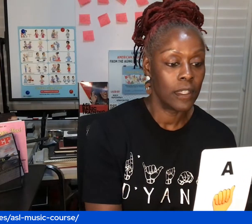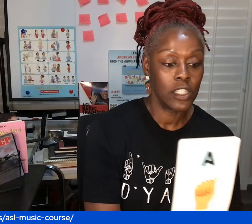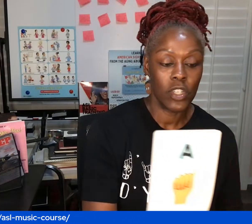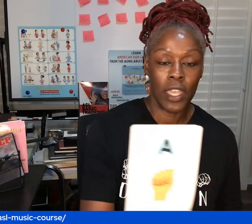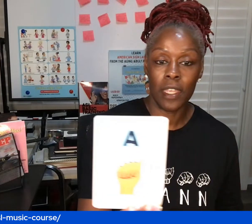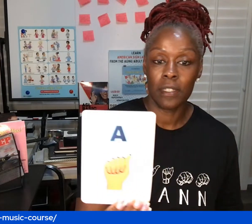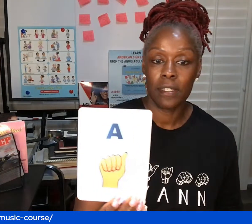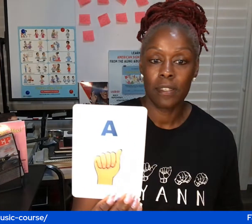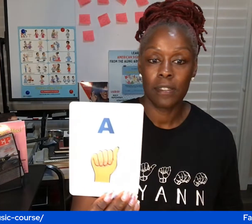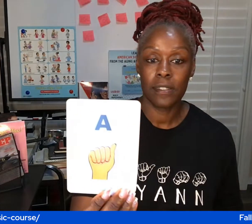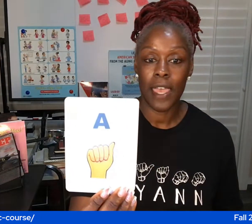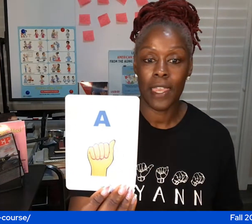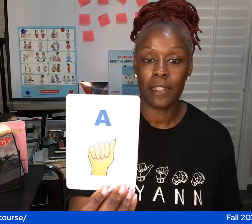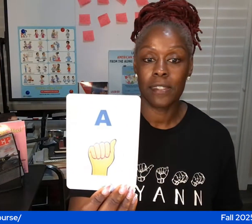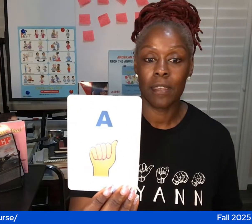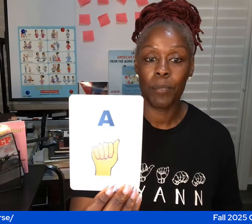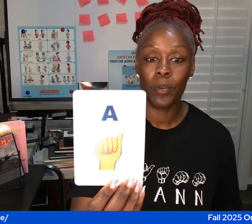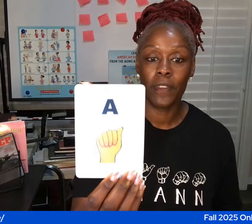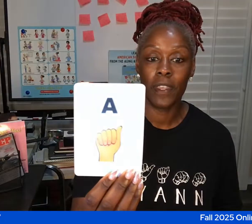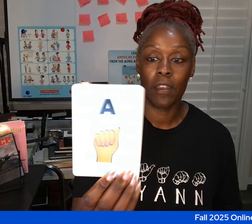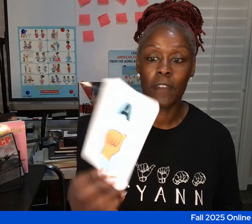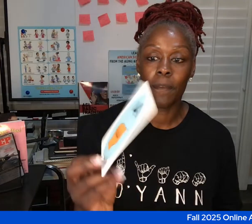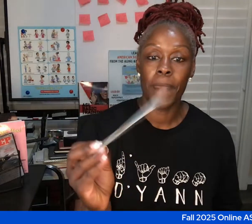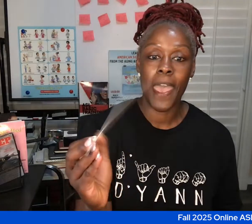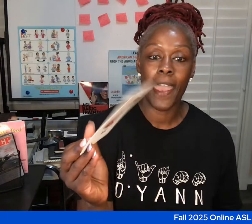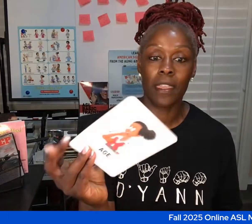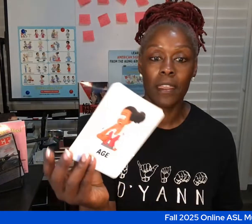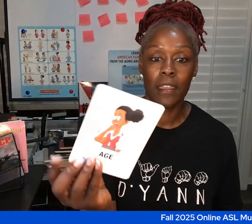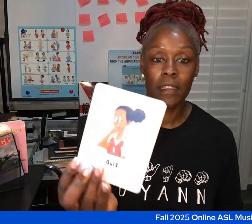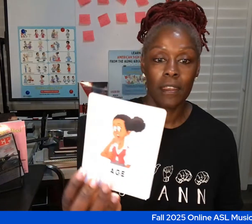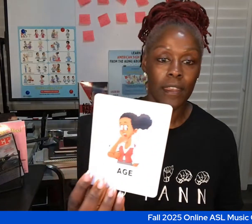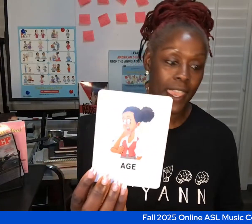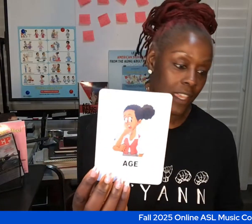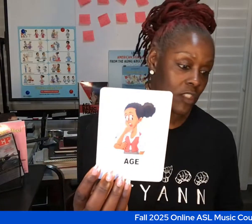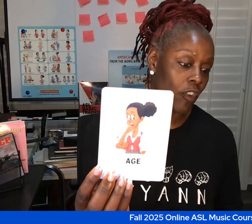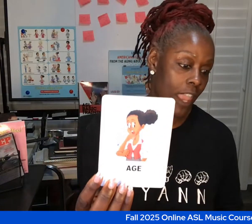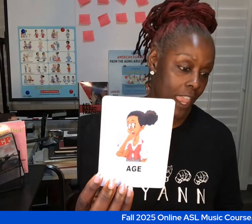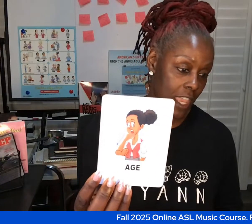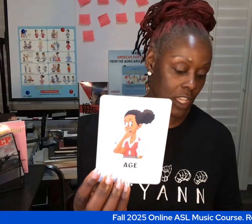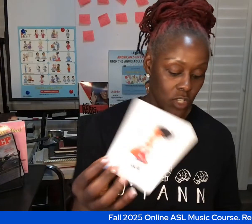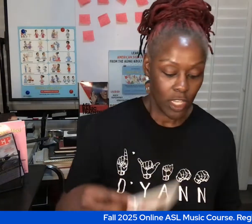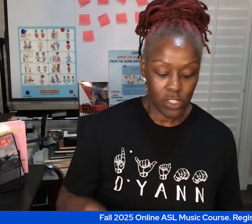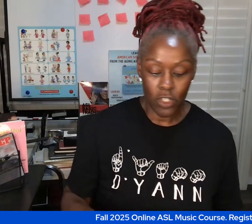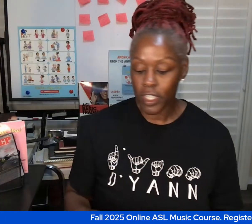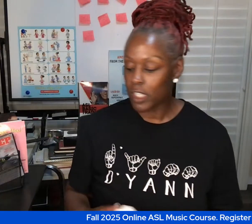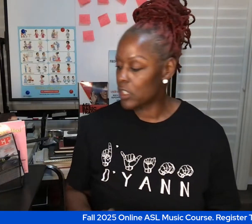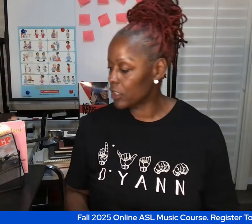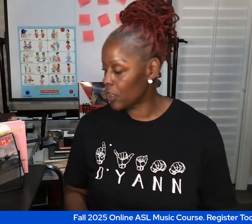English, and sign symbol. And then on the back, A is for age. And so you get to